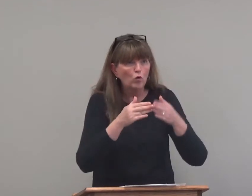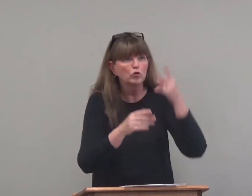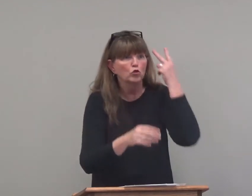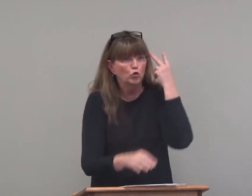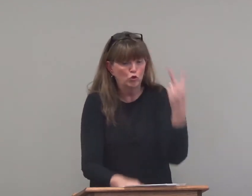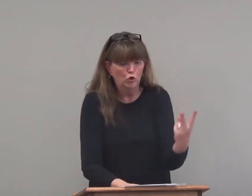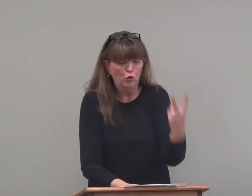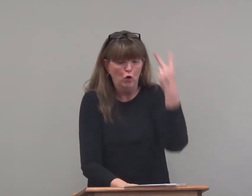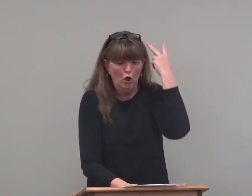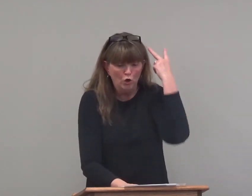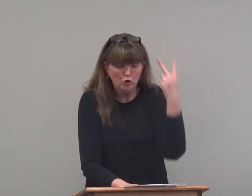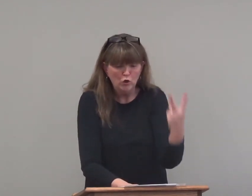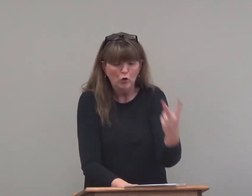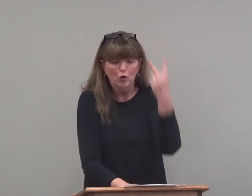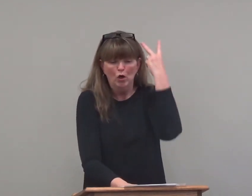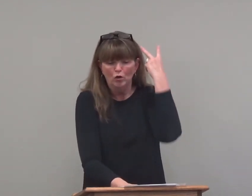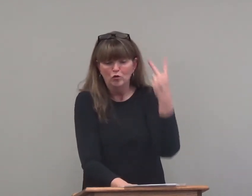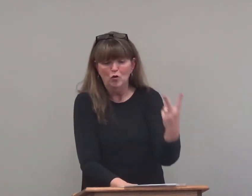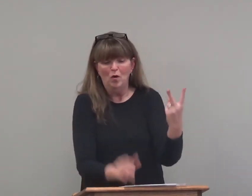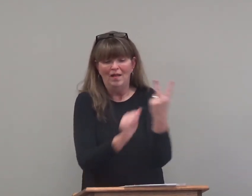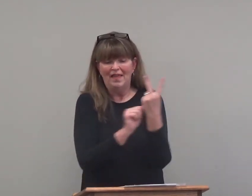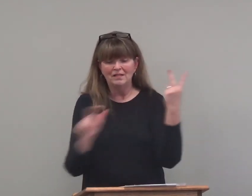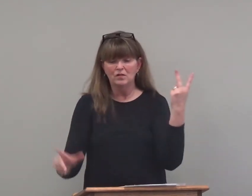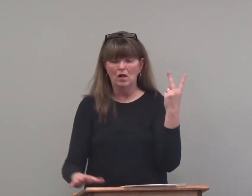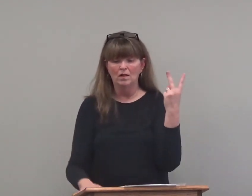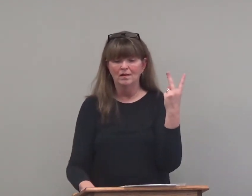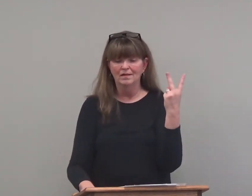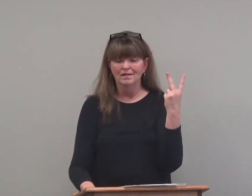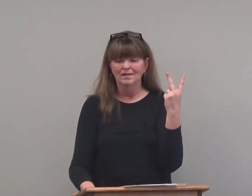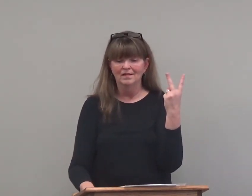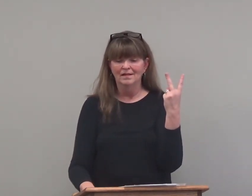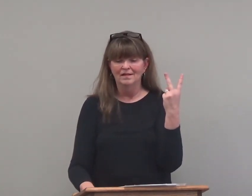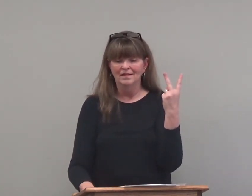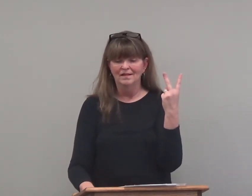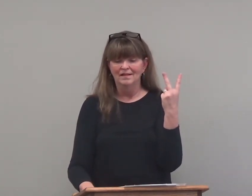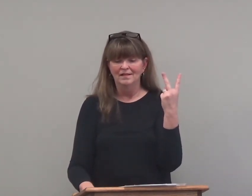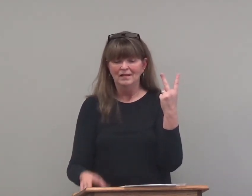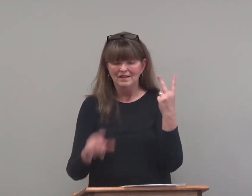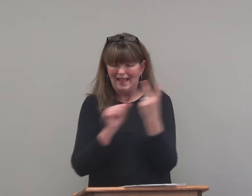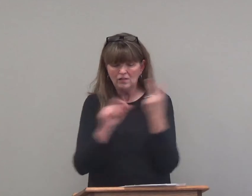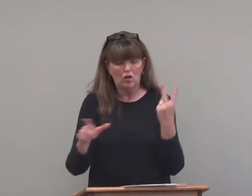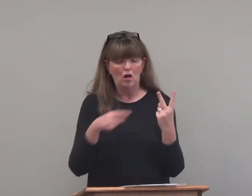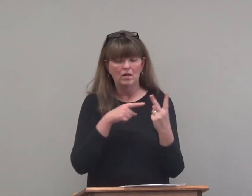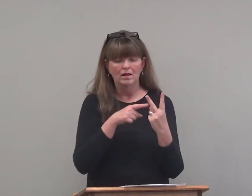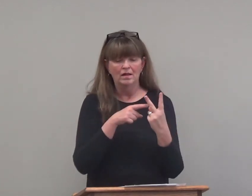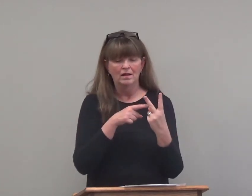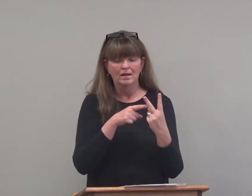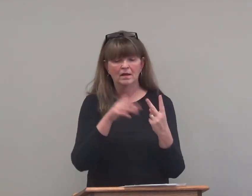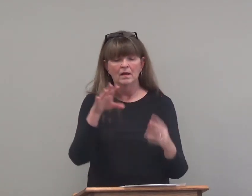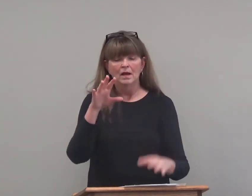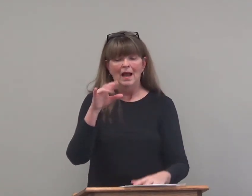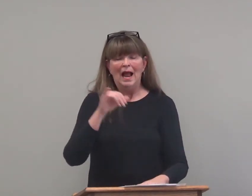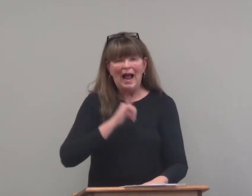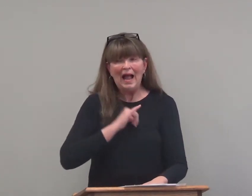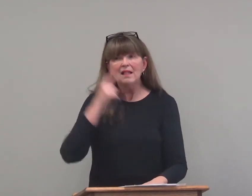So just spoken on those two commandments, Jesus said, that's all you need to know.